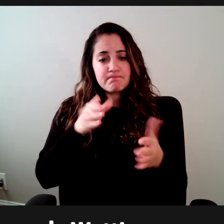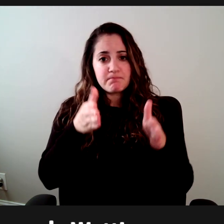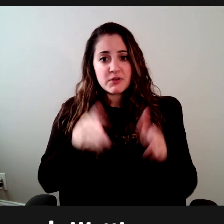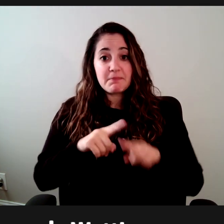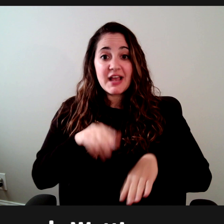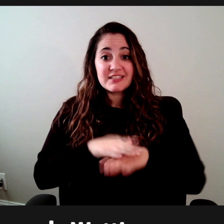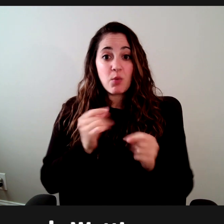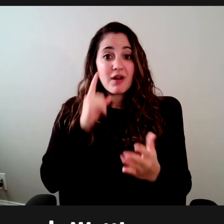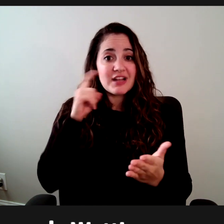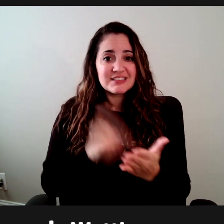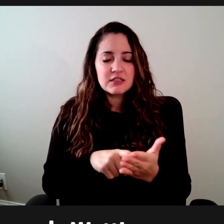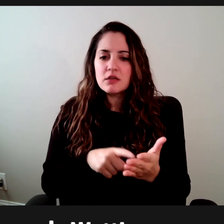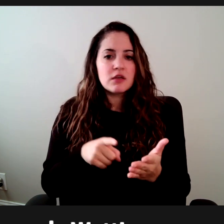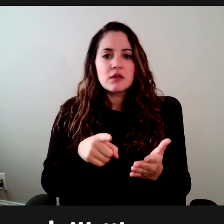into